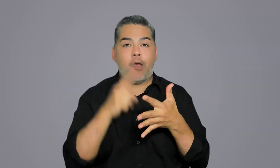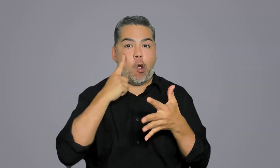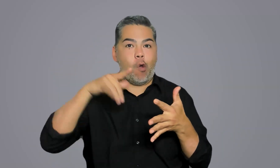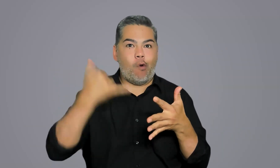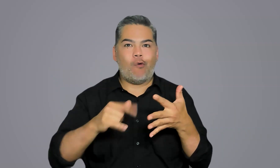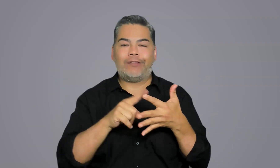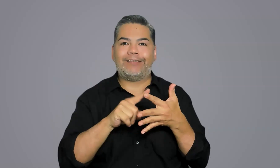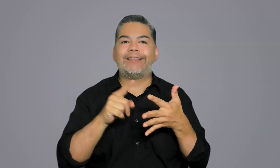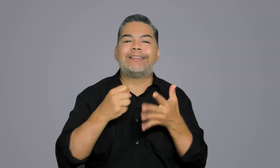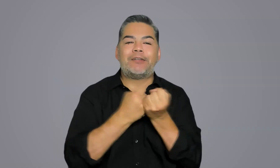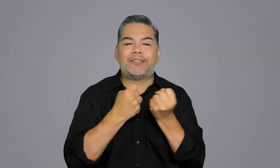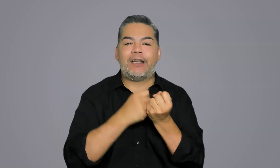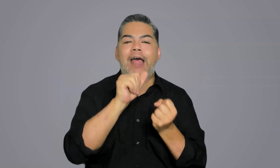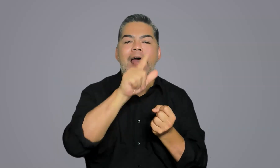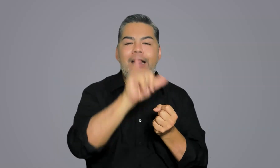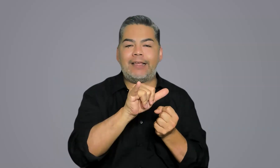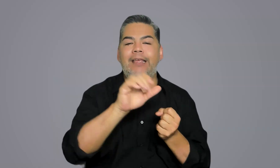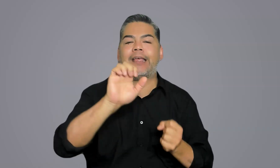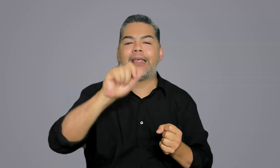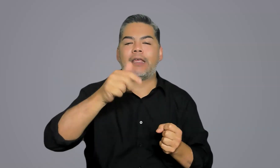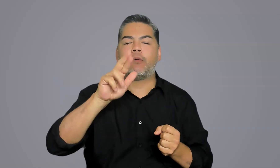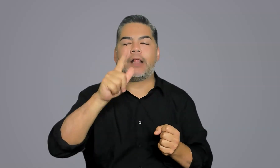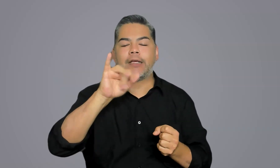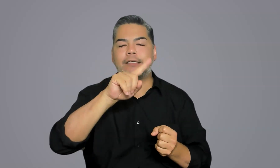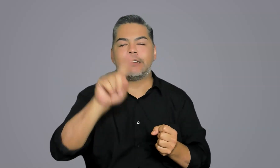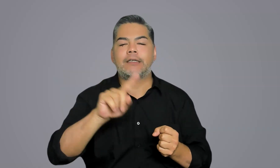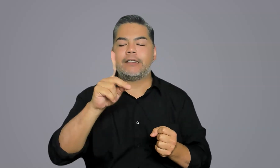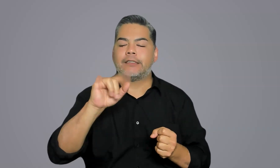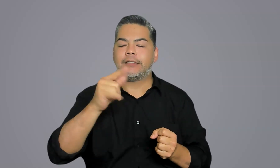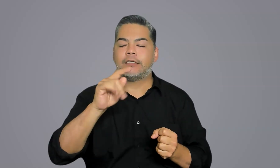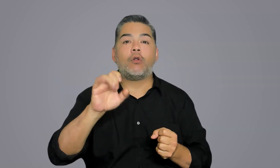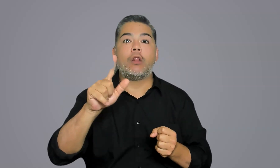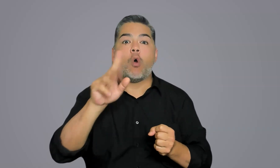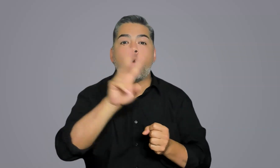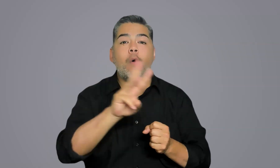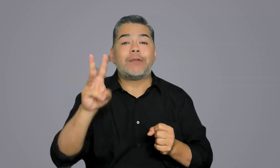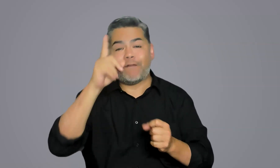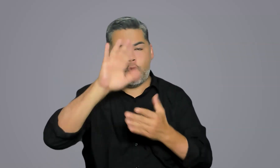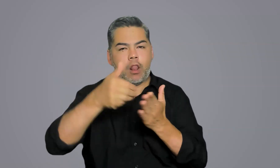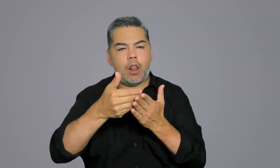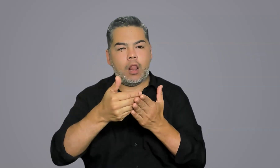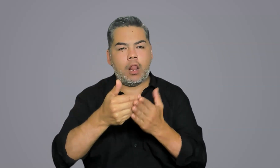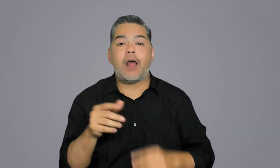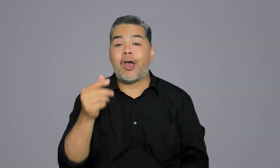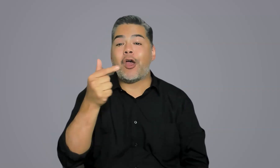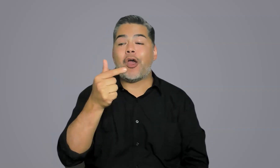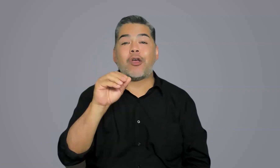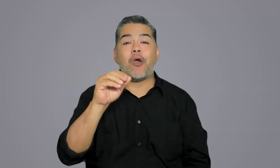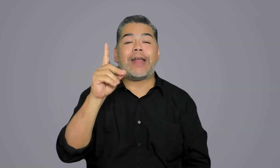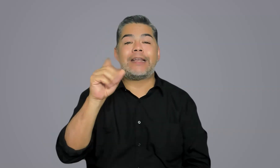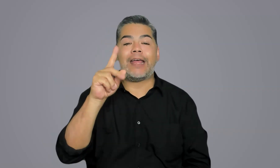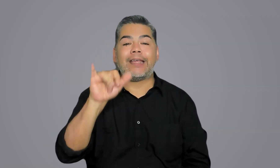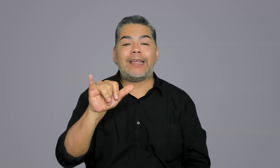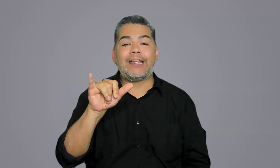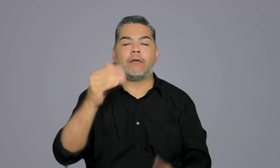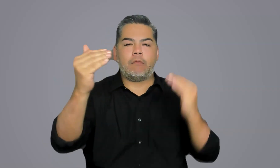Web Accessibility. Equalize Digital, websites for everyone. GoDaddy, Green Geeks Web